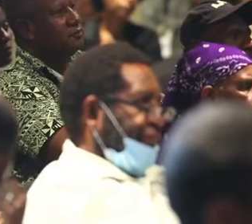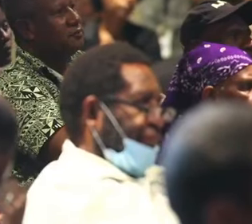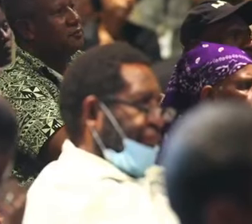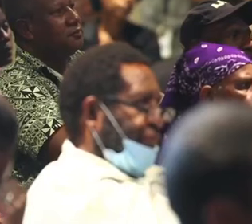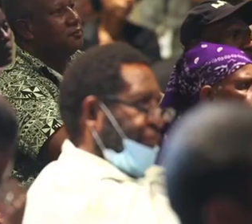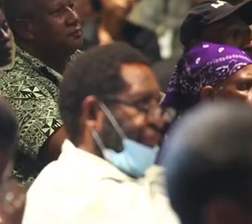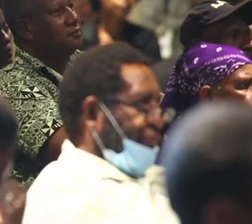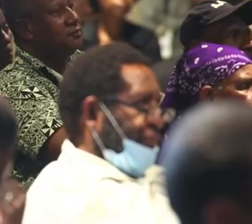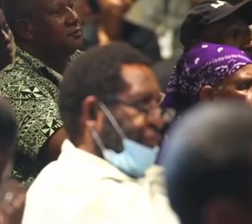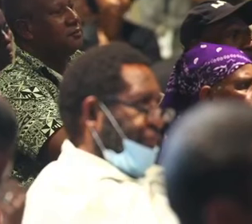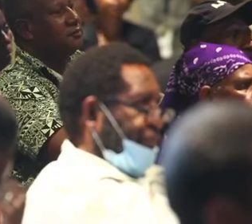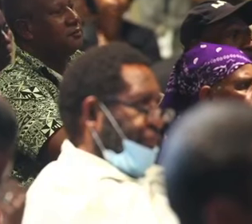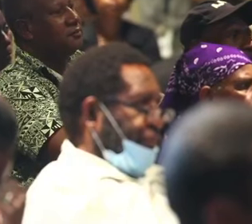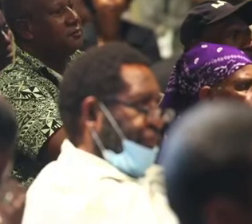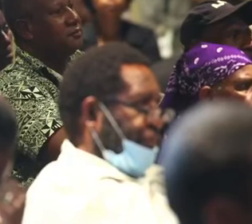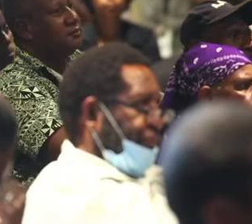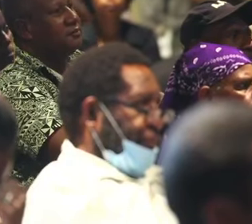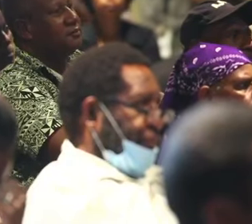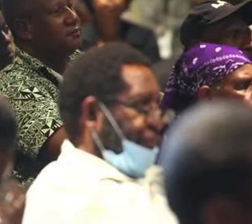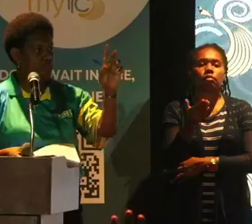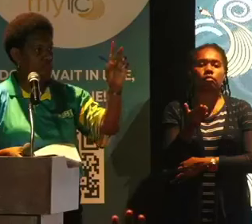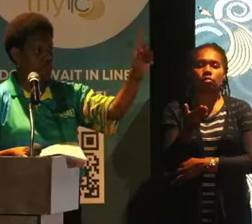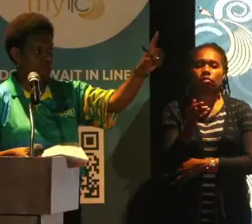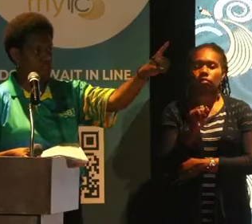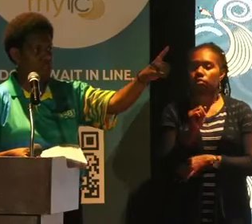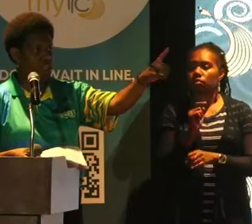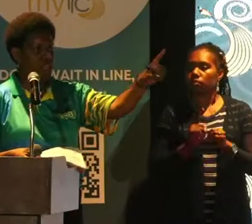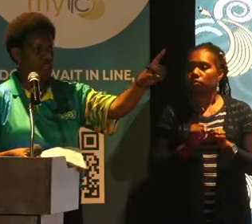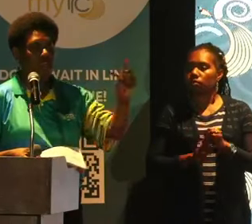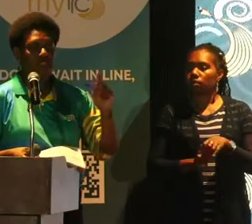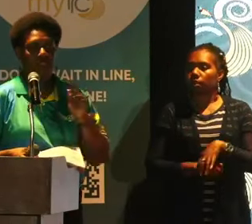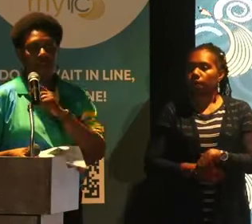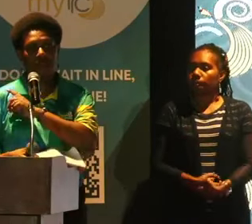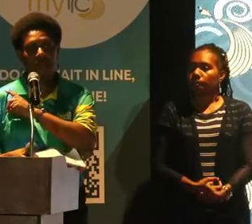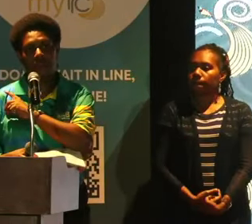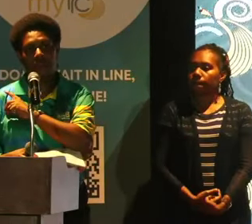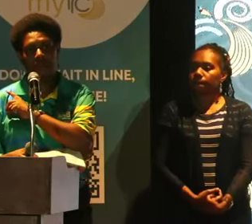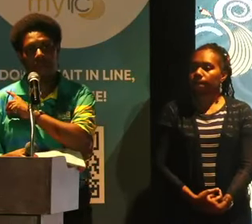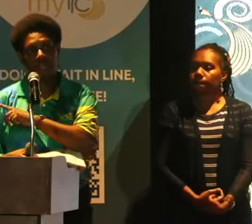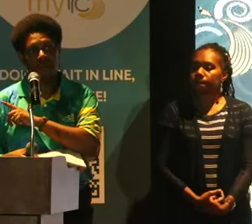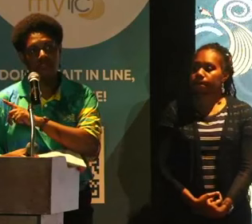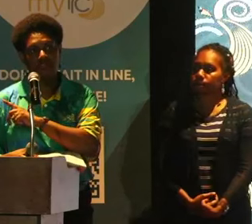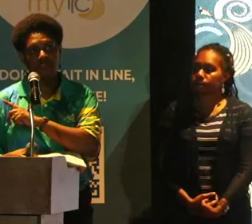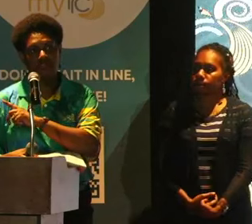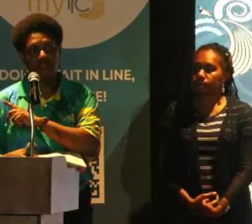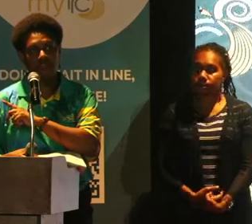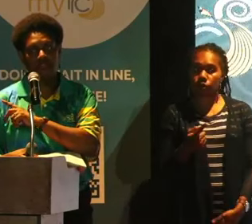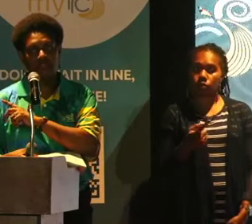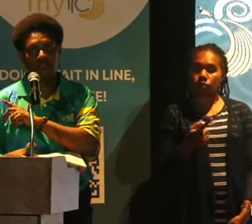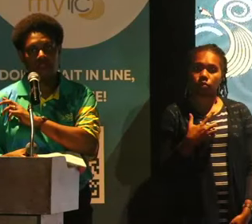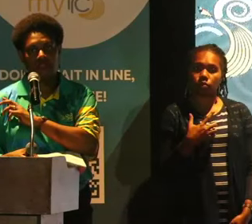Thank you. I'll take last two, one from the middle, one from the end. Olain Bluyumilo,